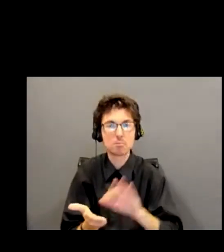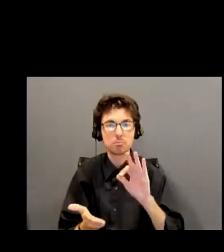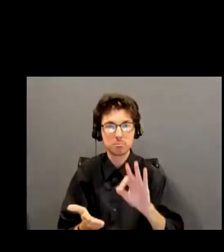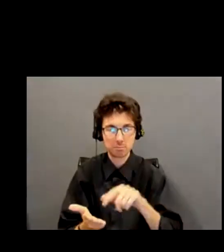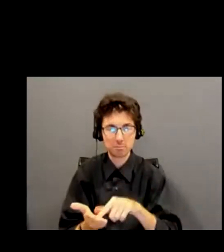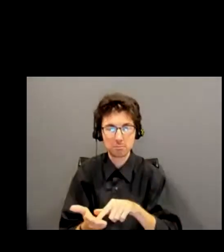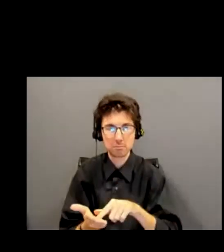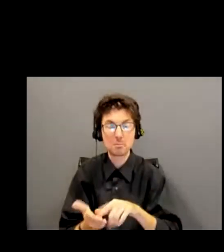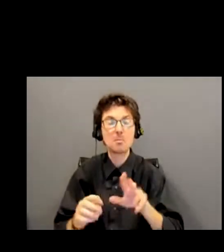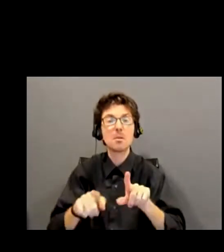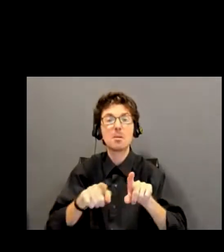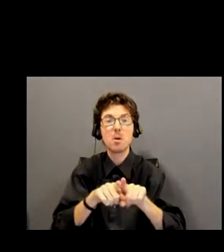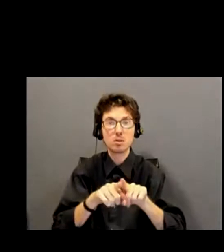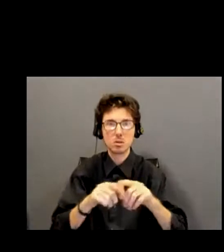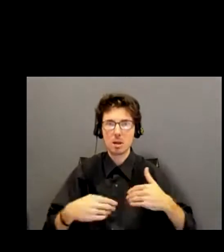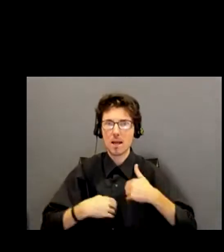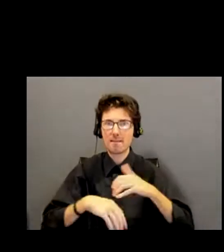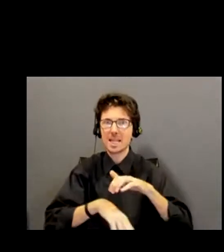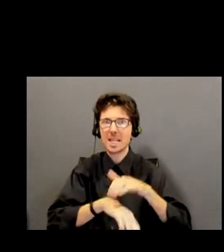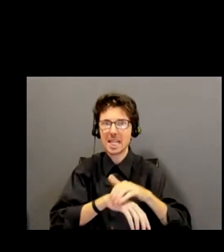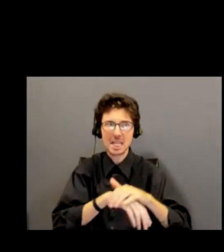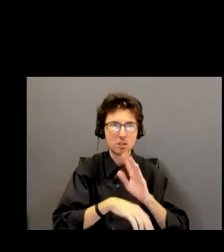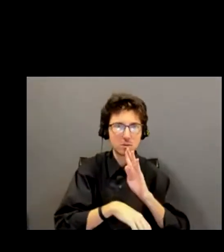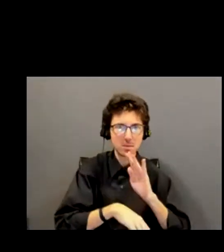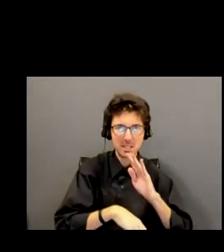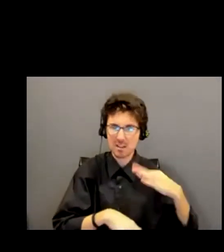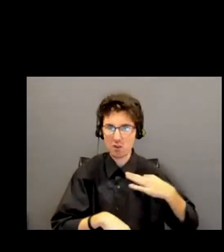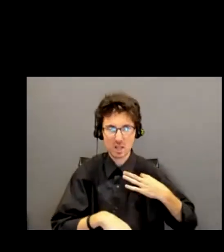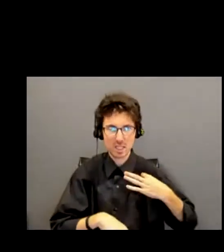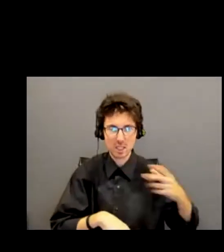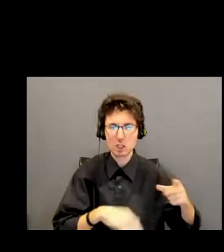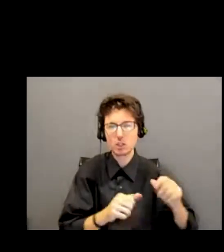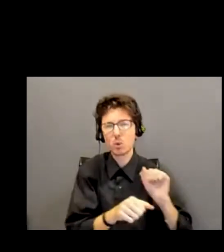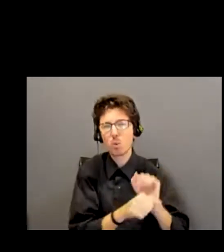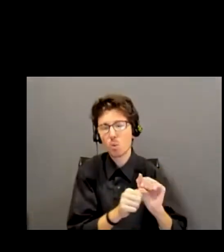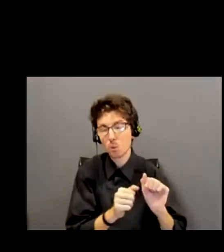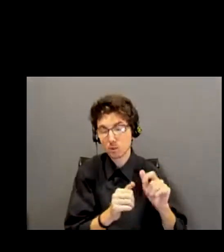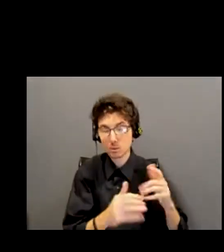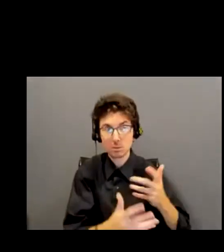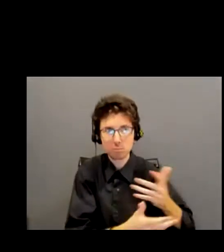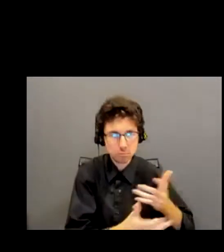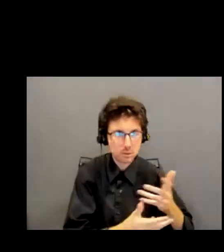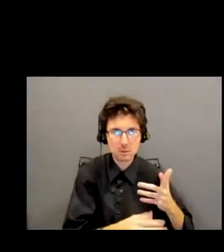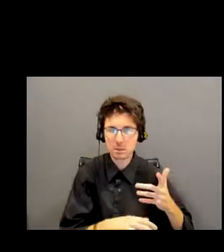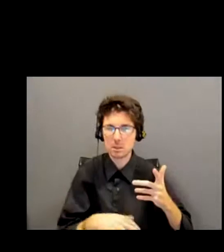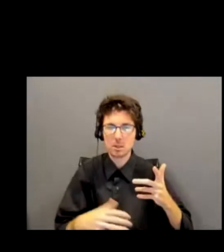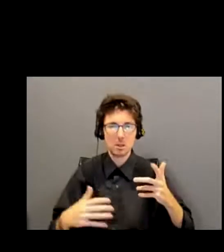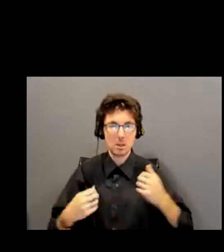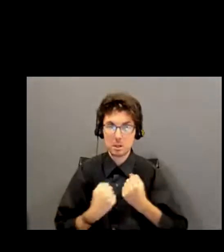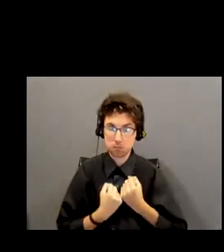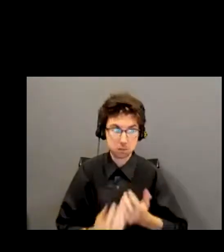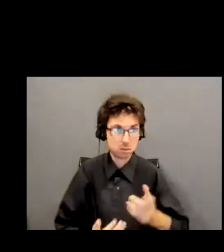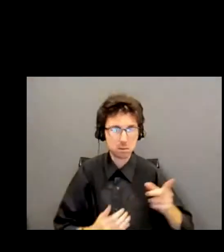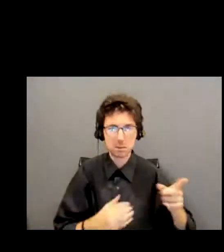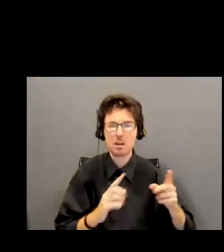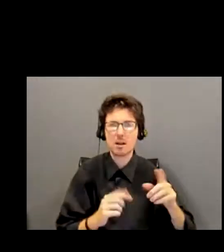been working with me tirelessly after school and has been doing a great job. He helps me find material in books